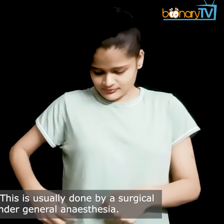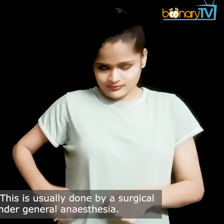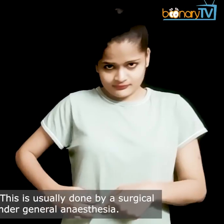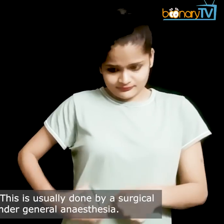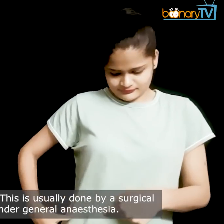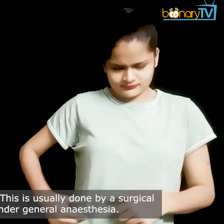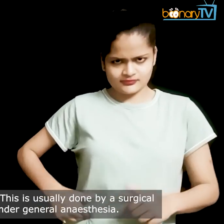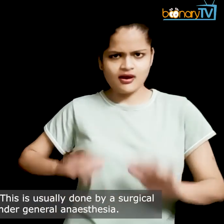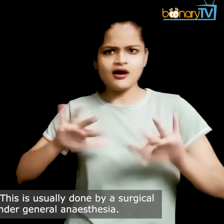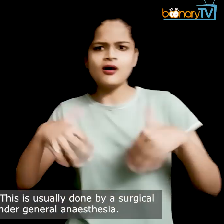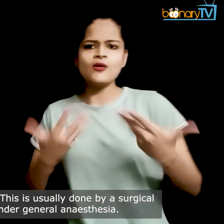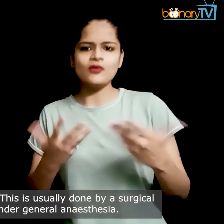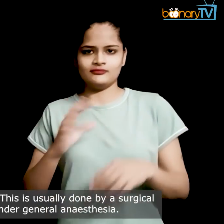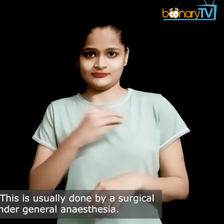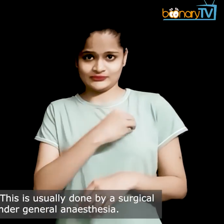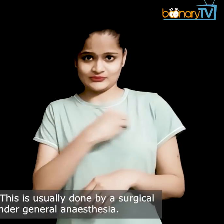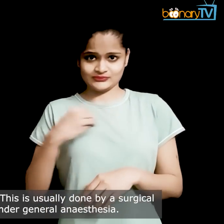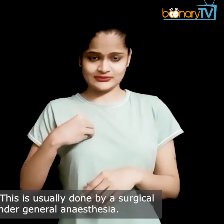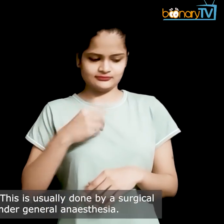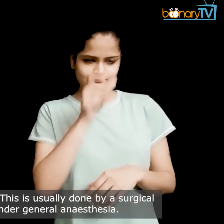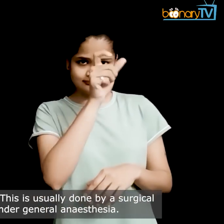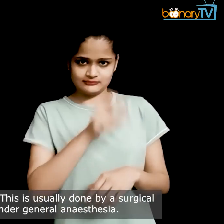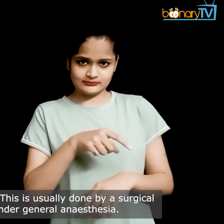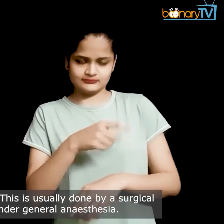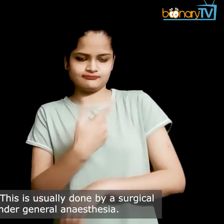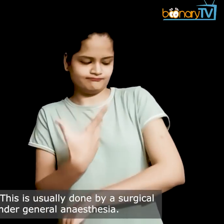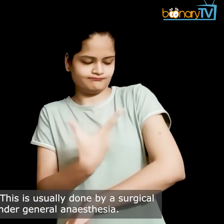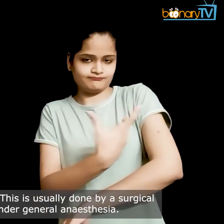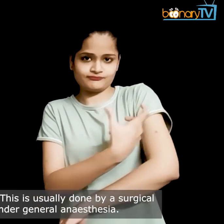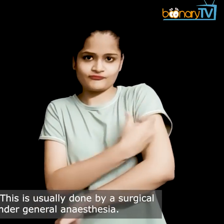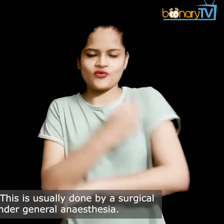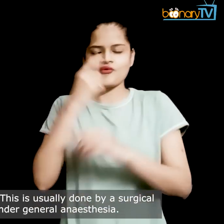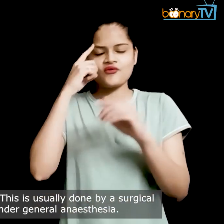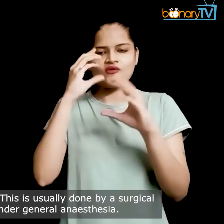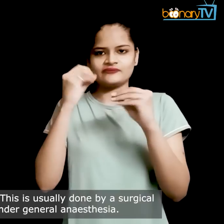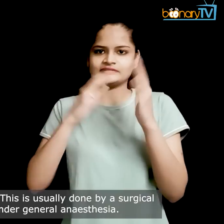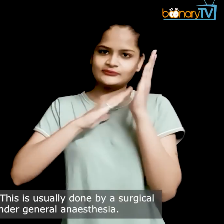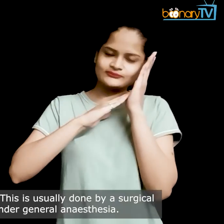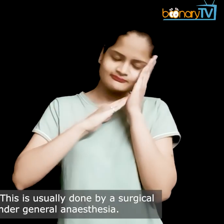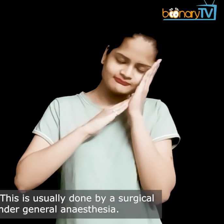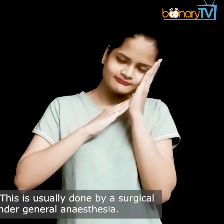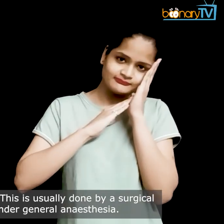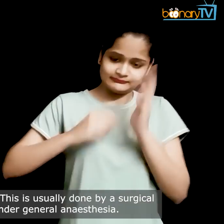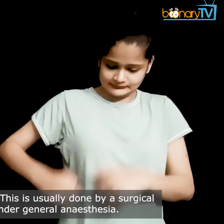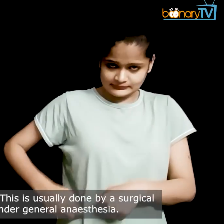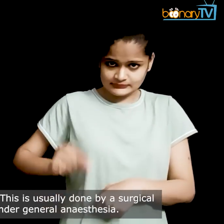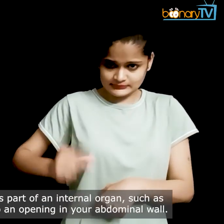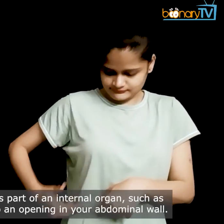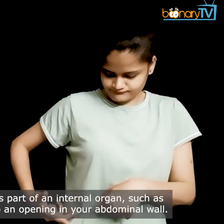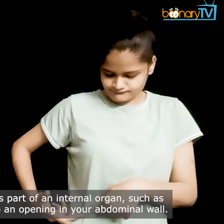this is usually done by a surgical procedure when under general anesthesia generally